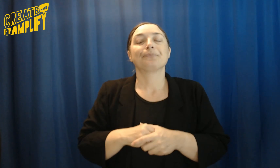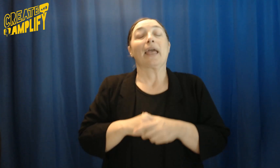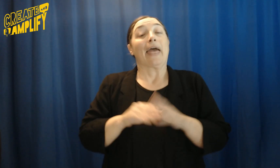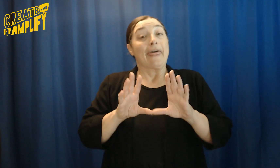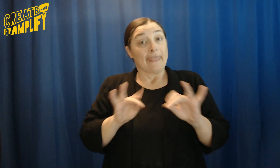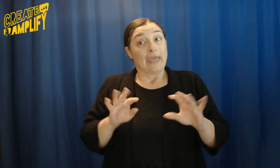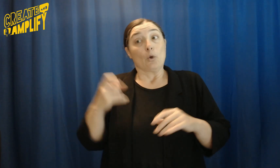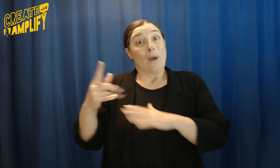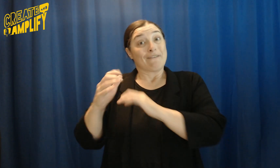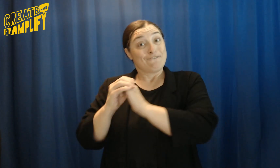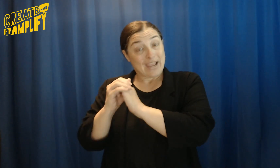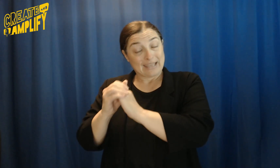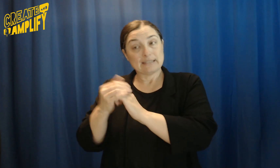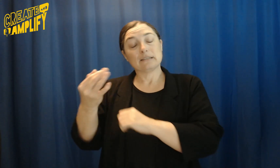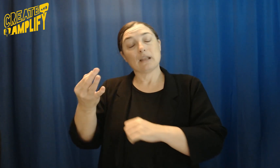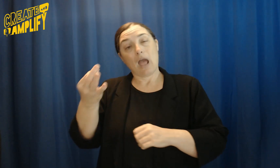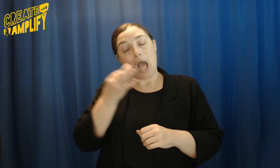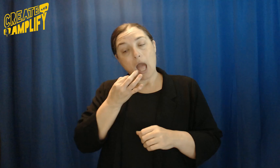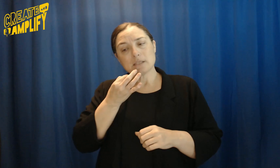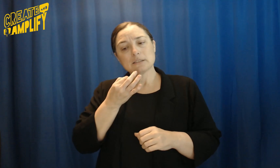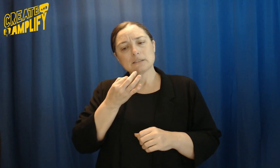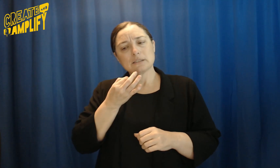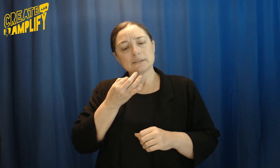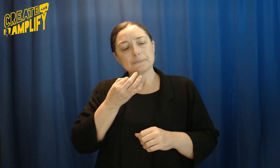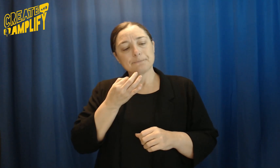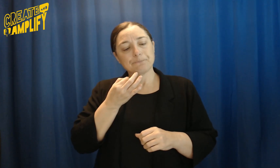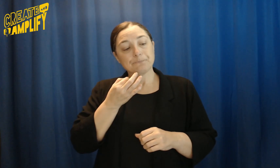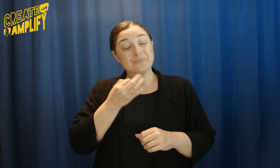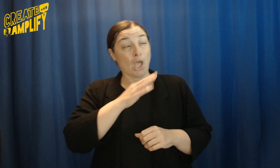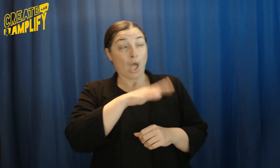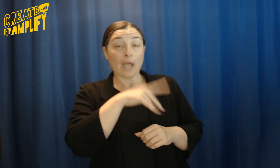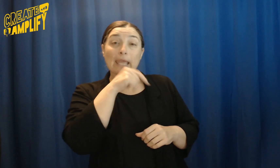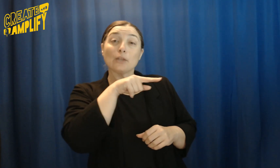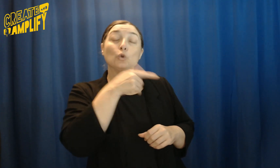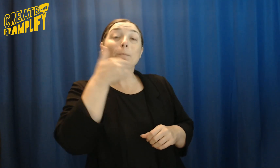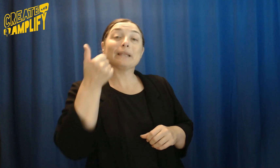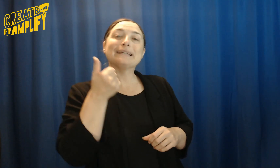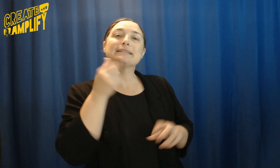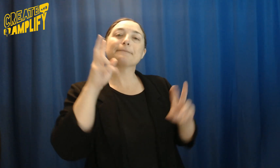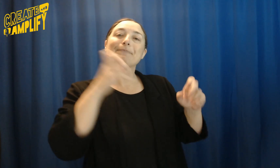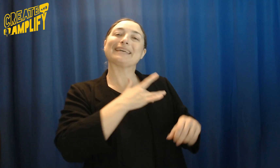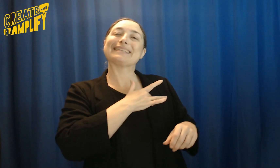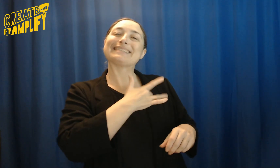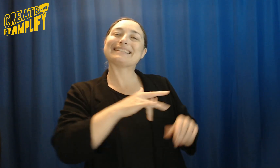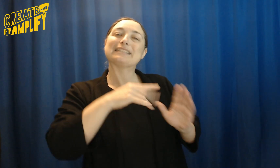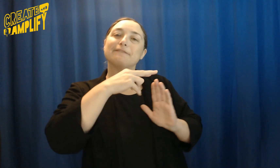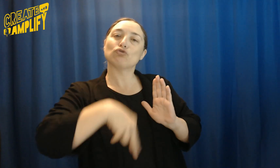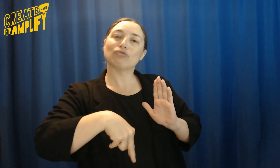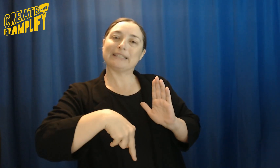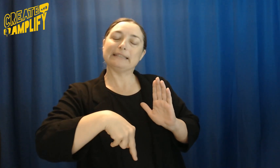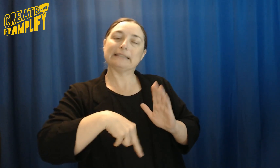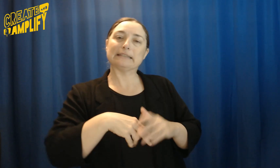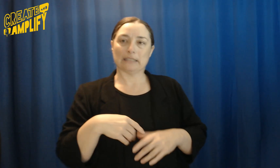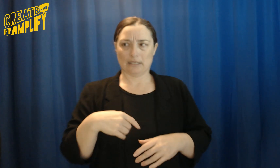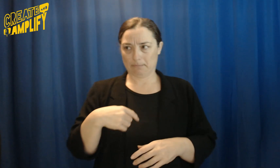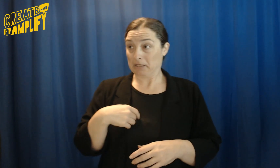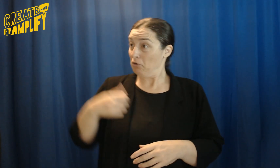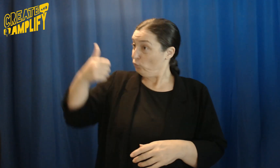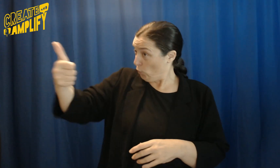asked me, hey, would you do a sensitivity read on my manuscript? And I said, sure. And then I Googled, what's a sensitivity